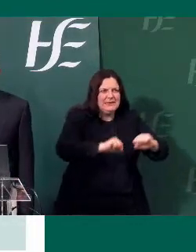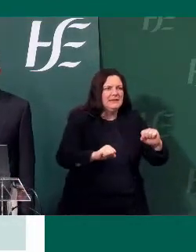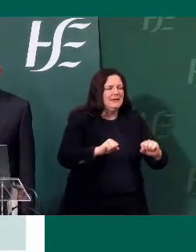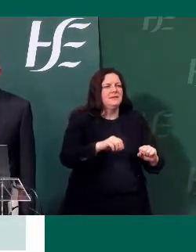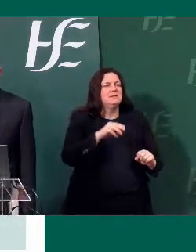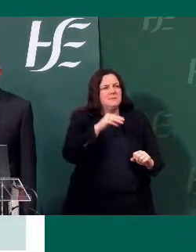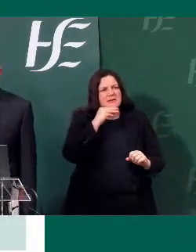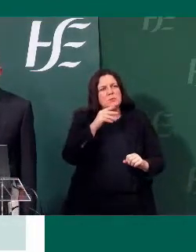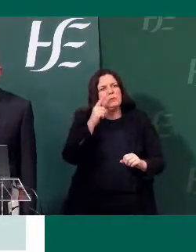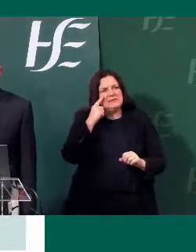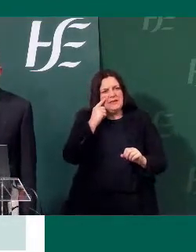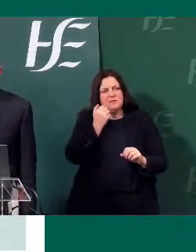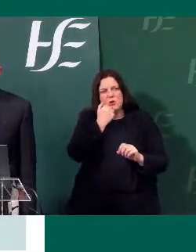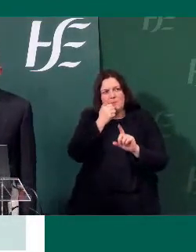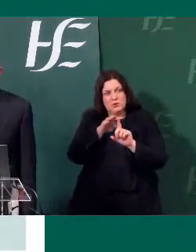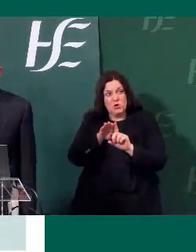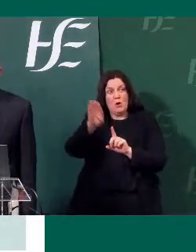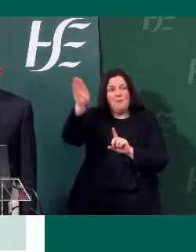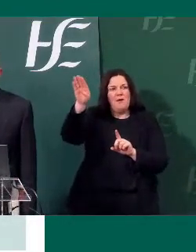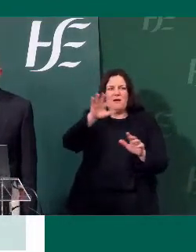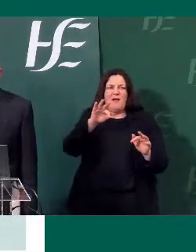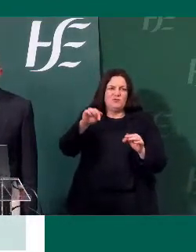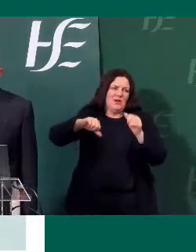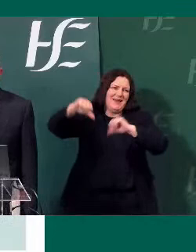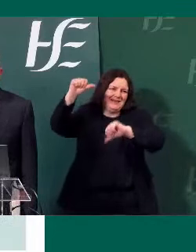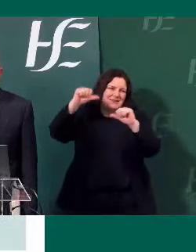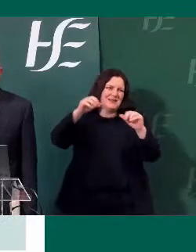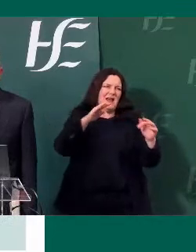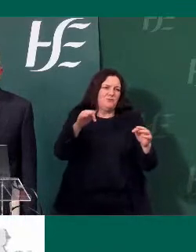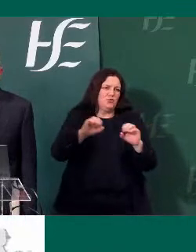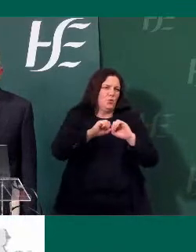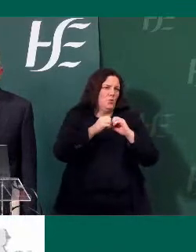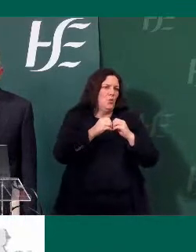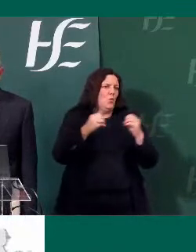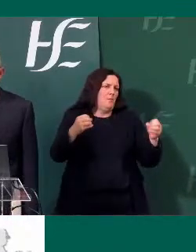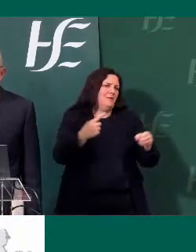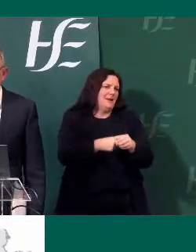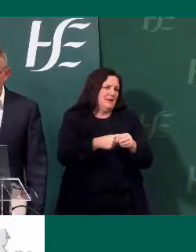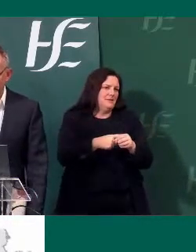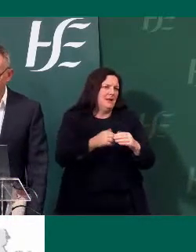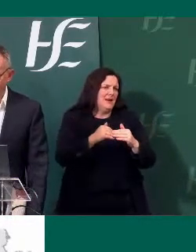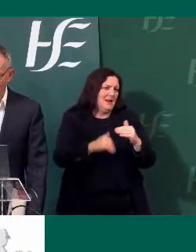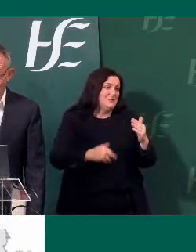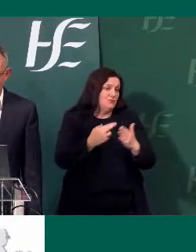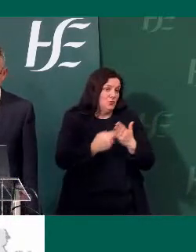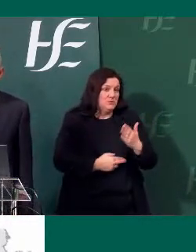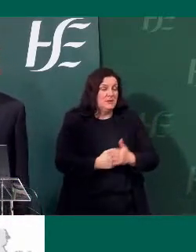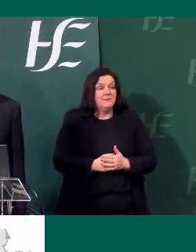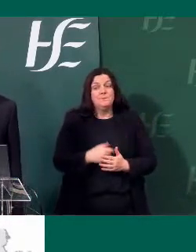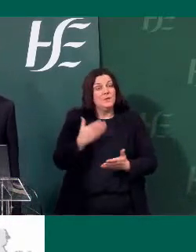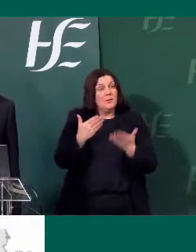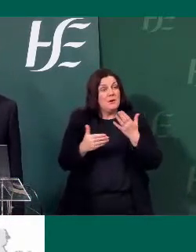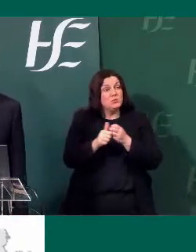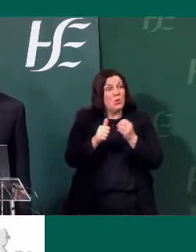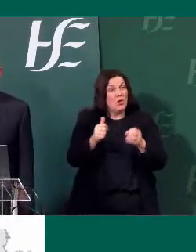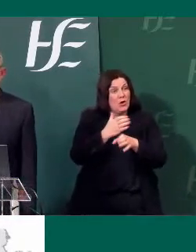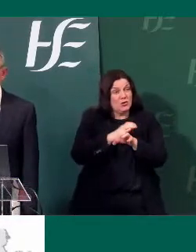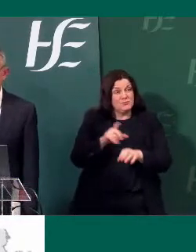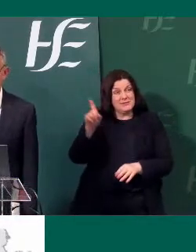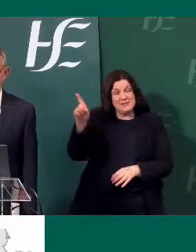among children followed a surge in adults following reopening of society. So where are we in relation to other